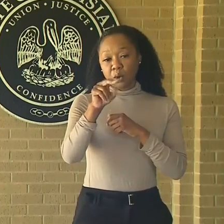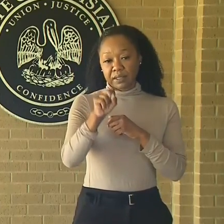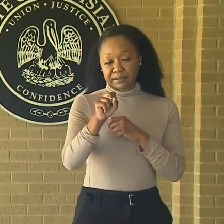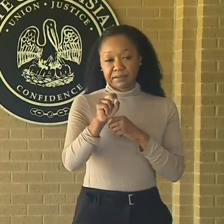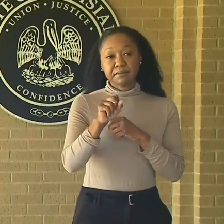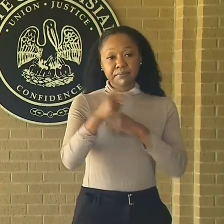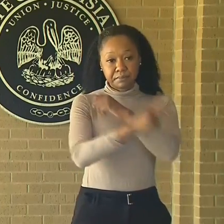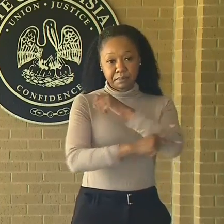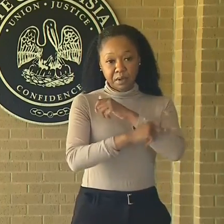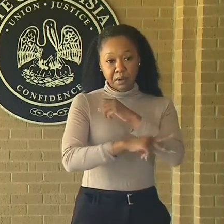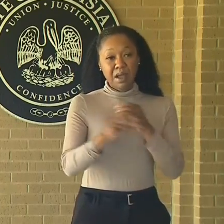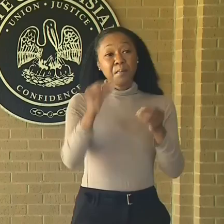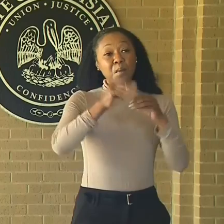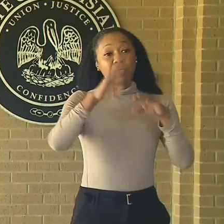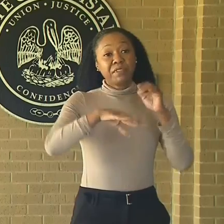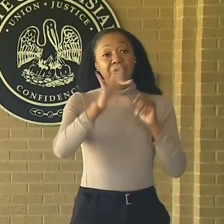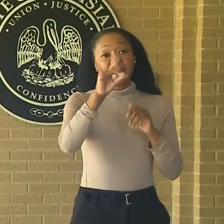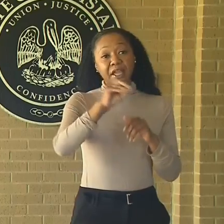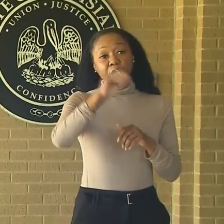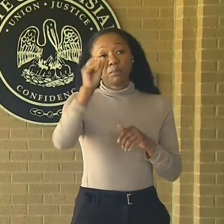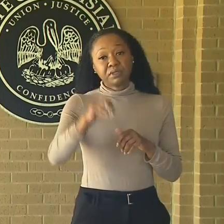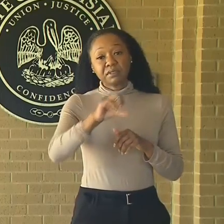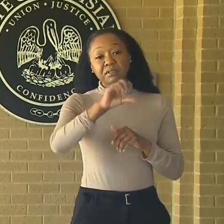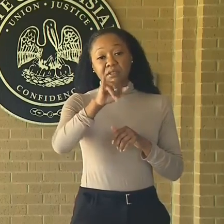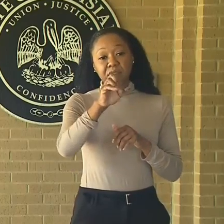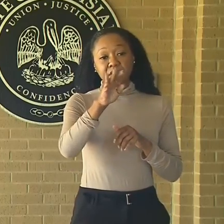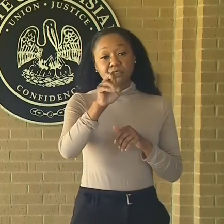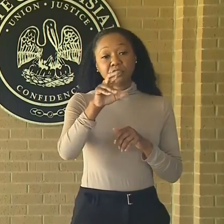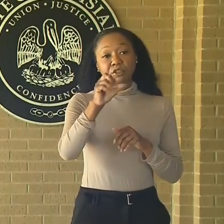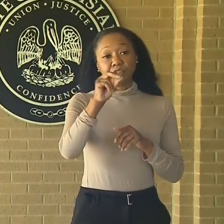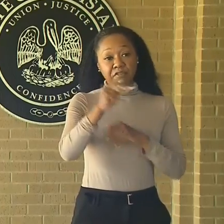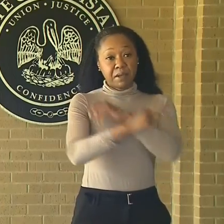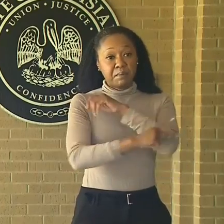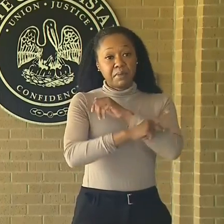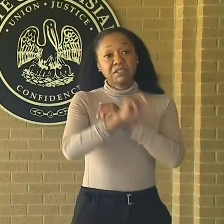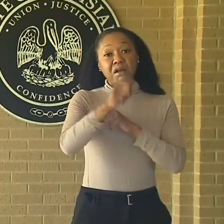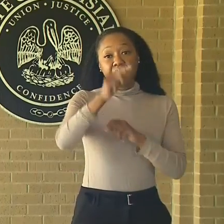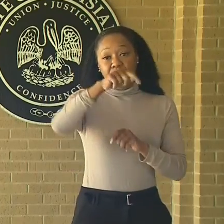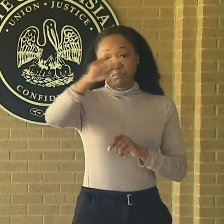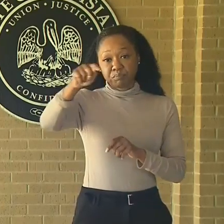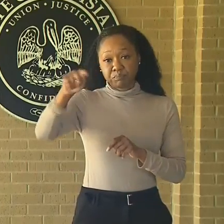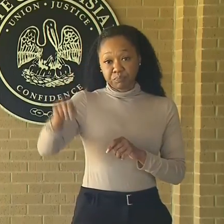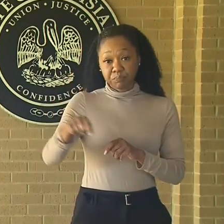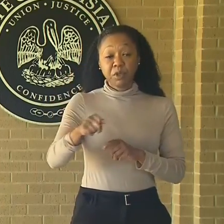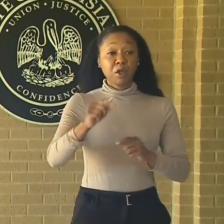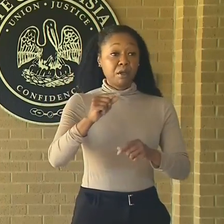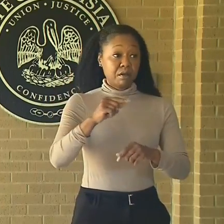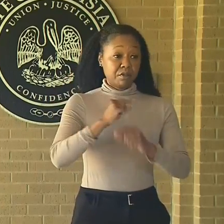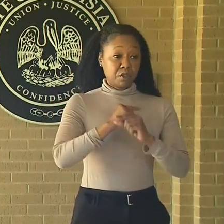80% of Jefferson Parish and some of the other parishes. The National Guard has more than